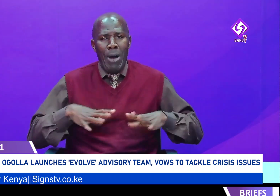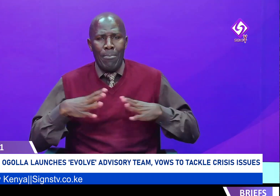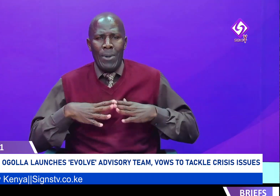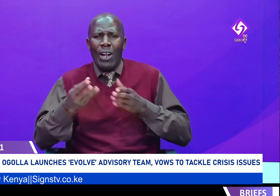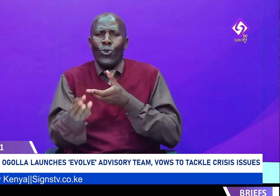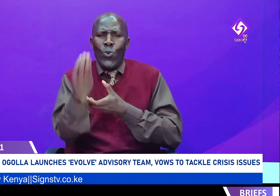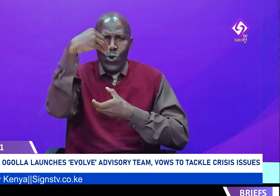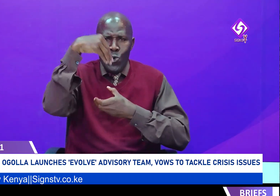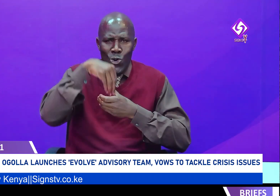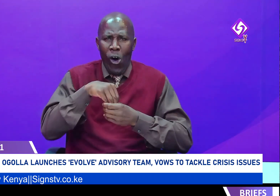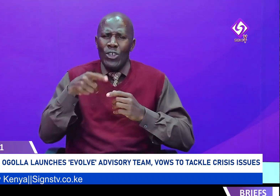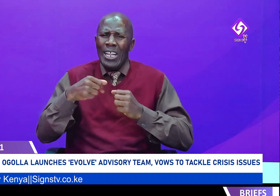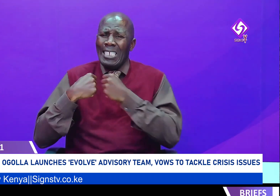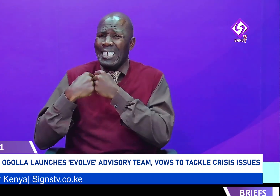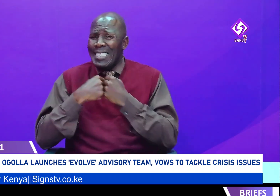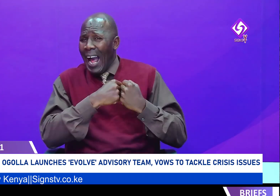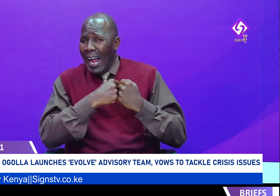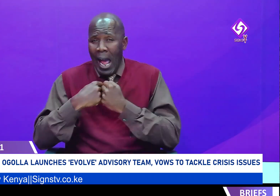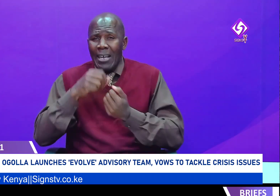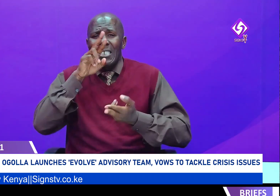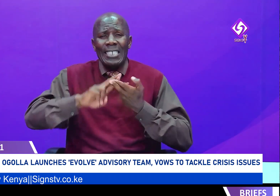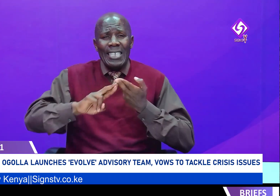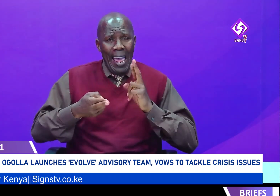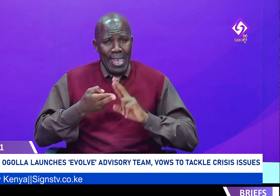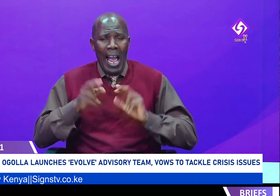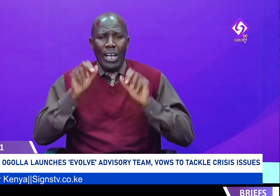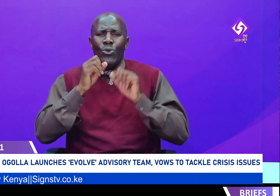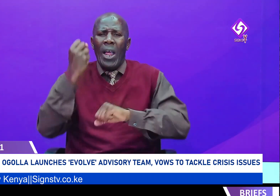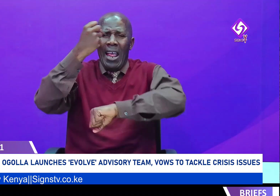including challenges related to the Social Health Authority, SHA,